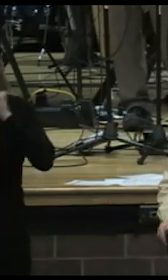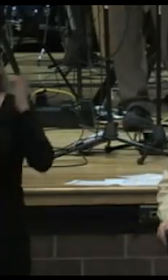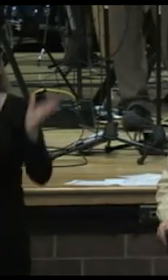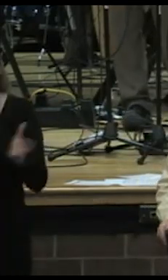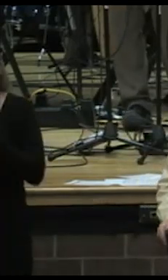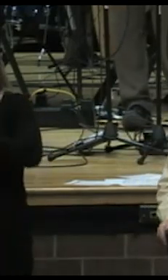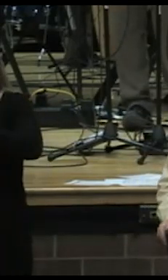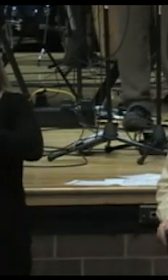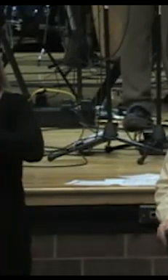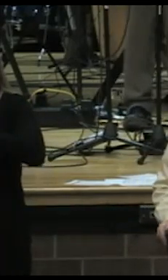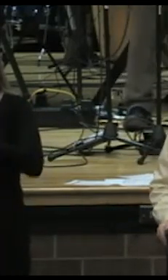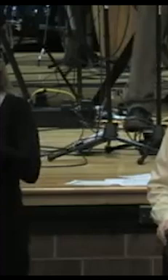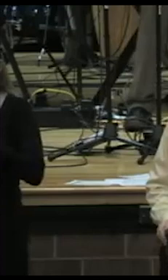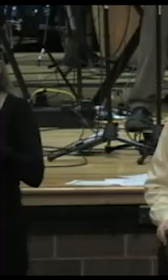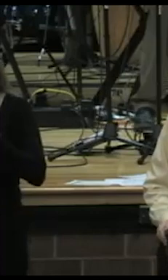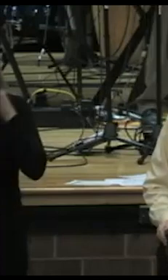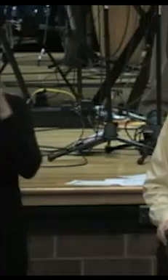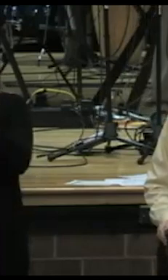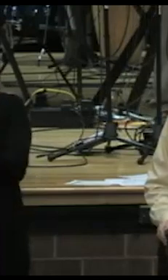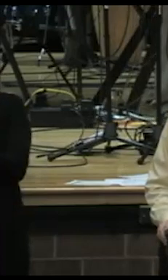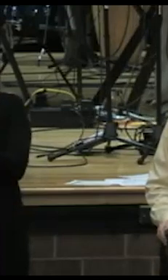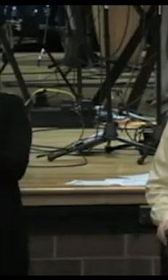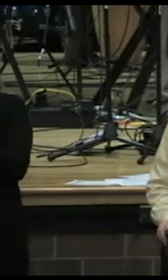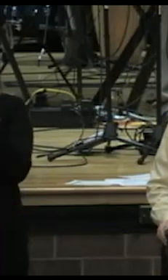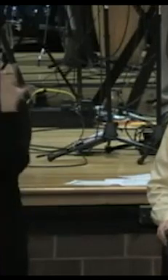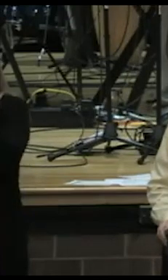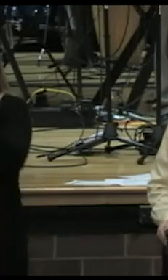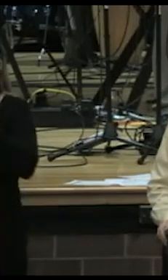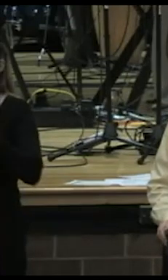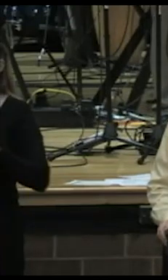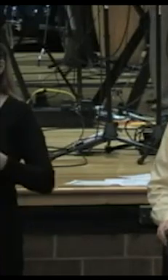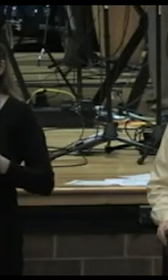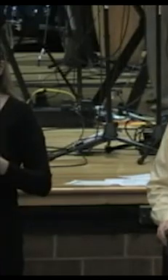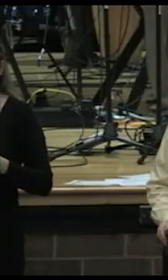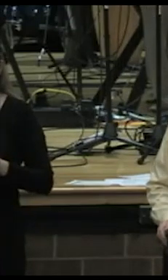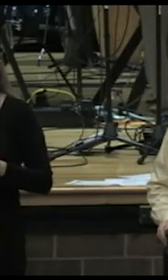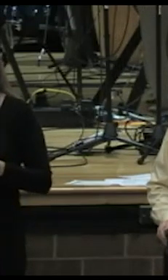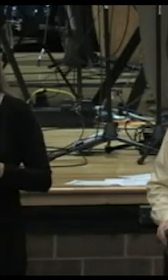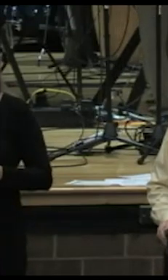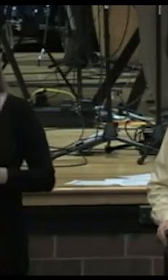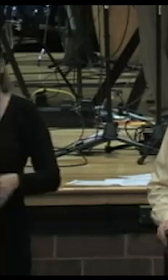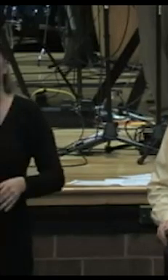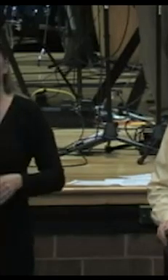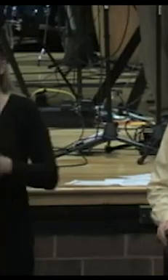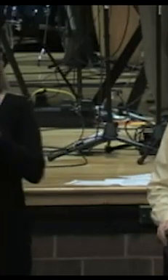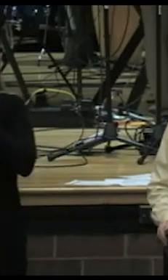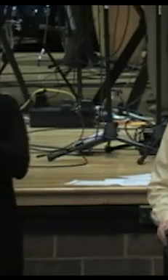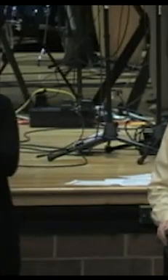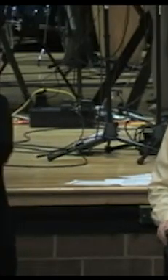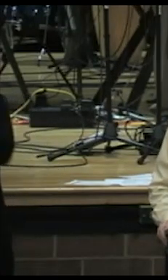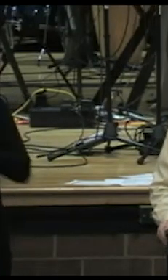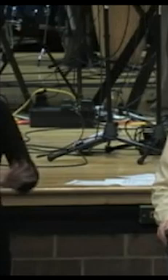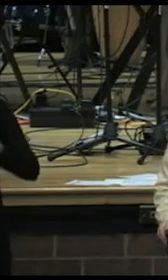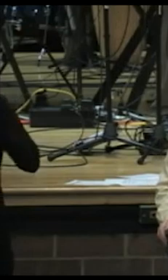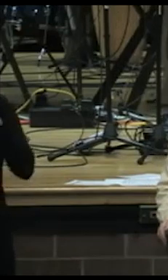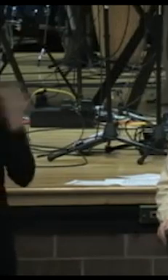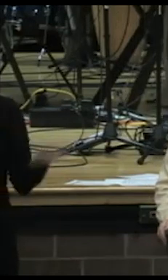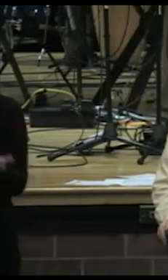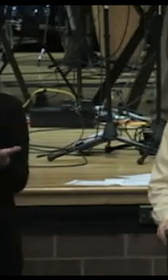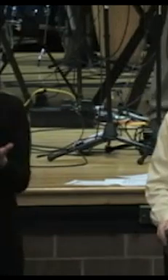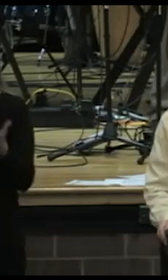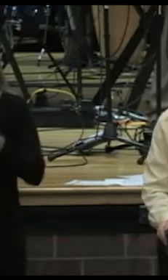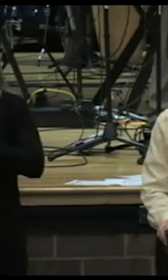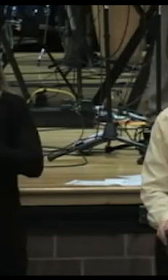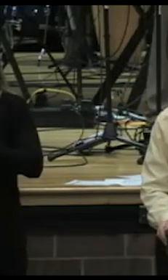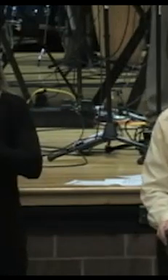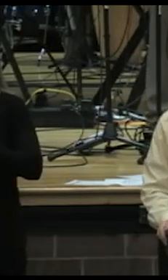time, finances, and relationship according to your wisdom. Lord, guide and bless the families at Victory. Lord,